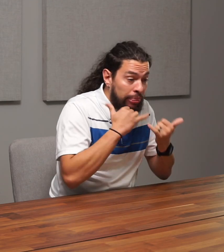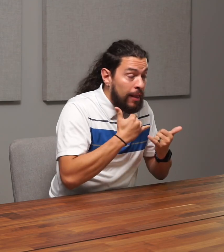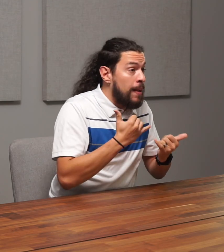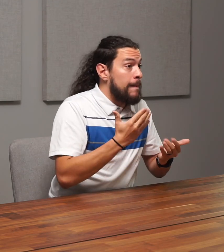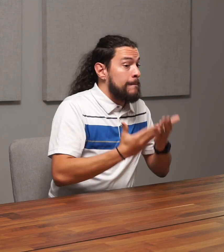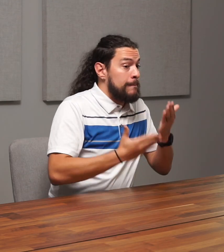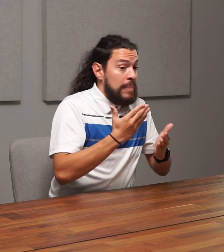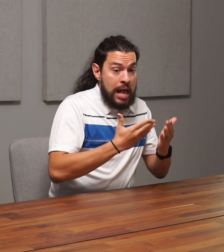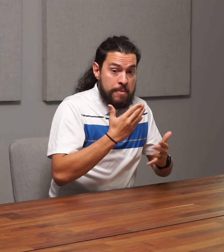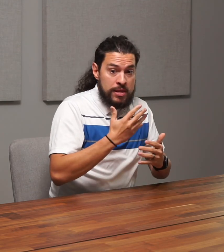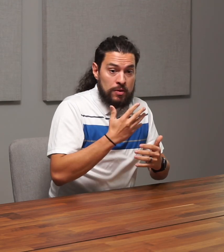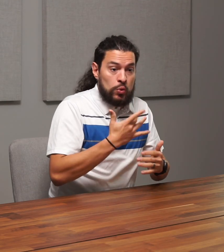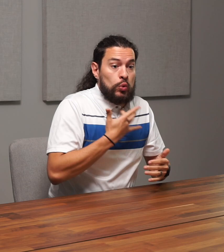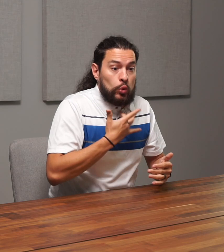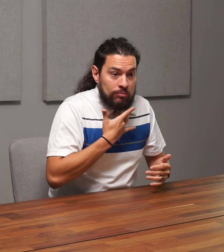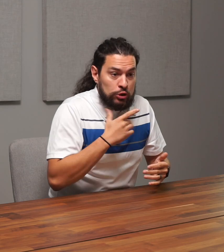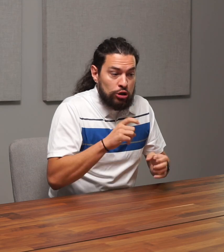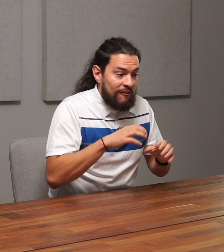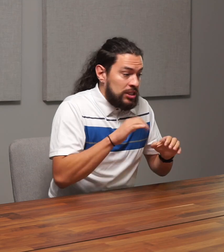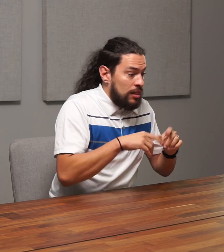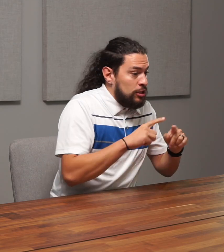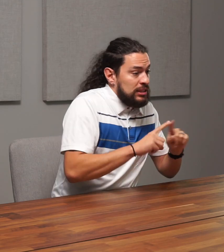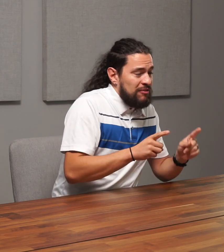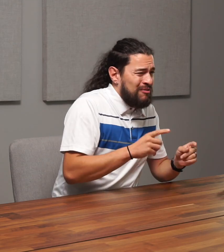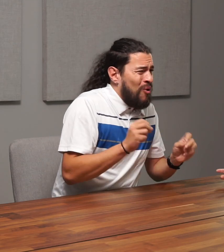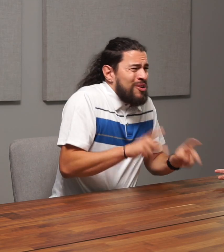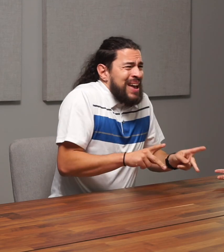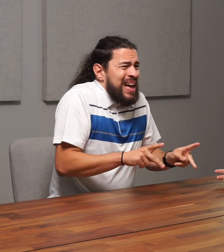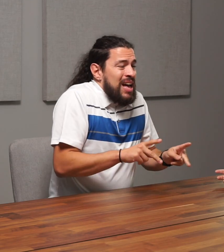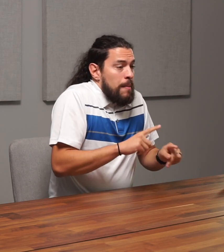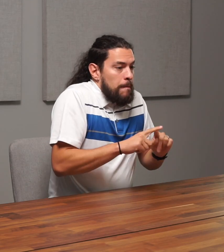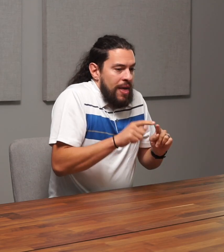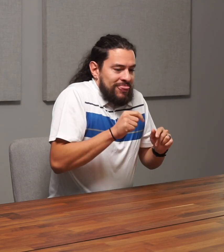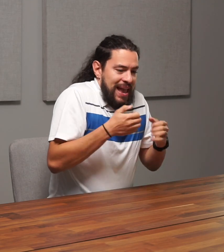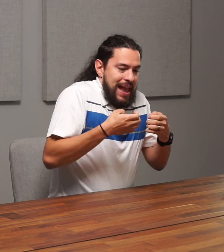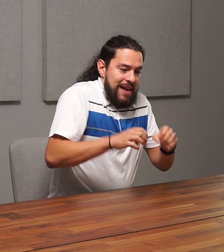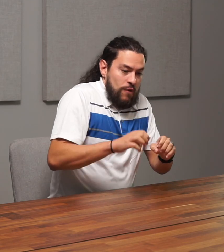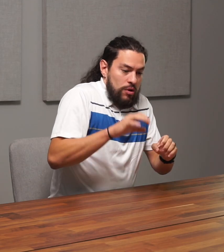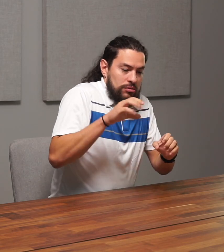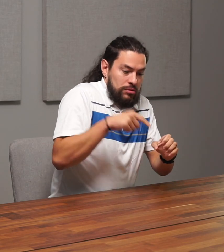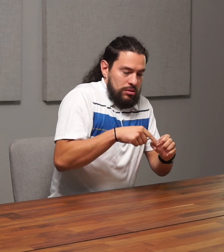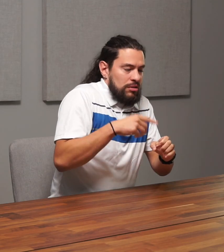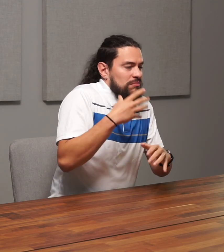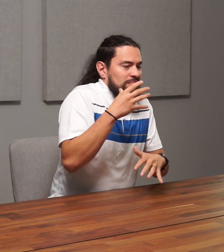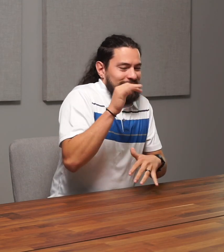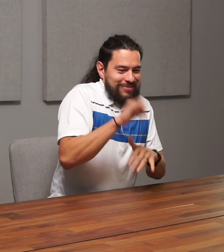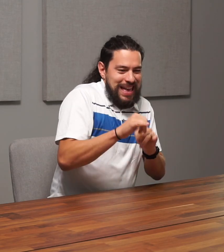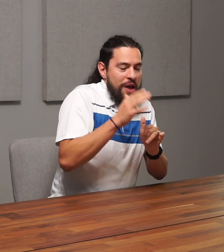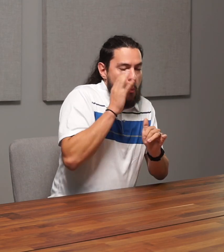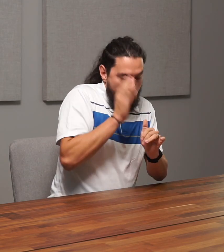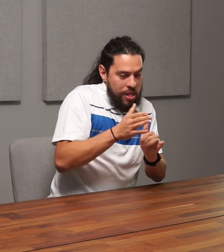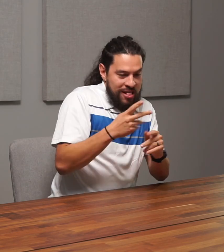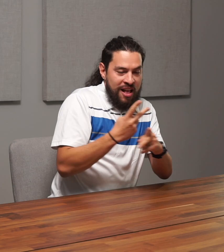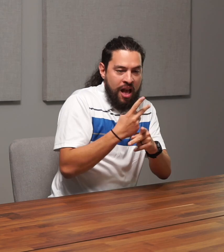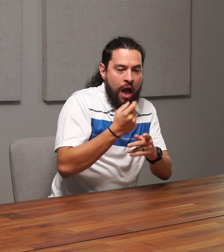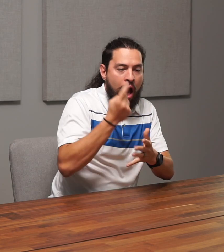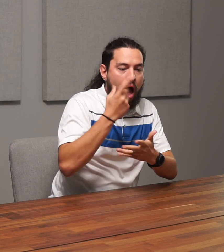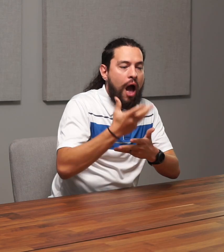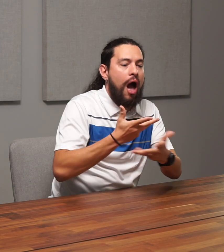yes you might make mistakes yes there might be some oops moments i might sign something that looks a little funny but through all